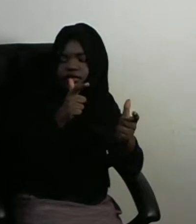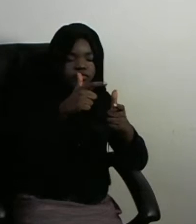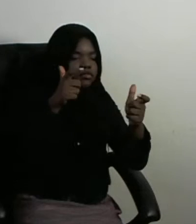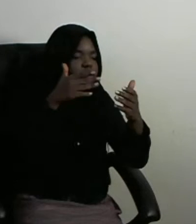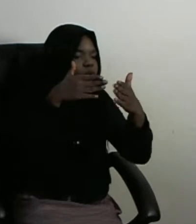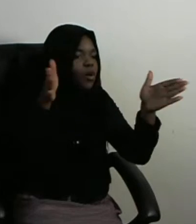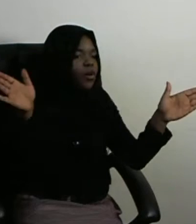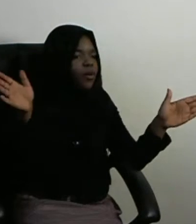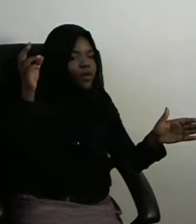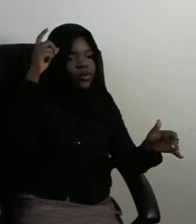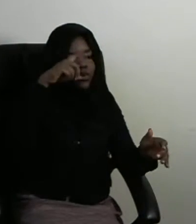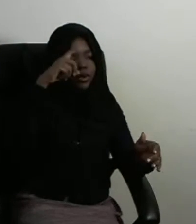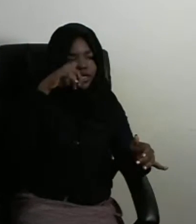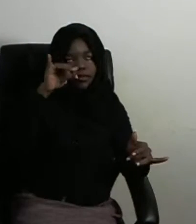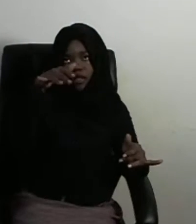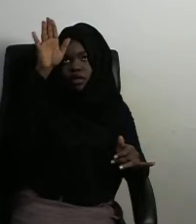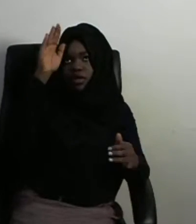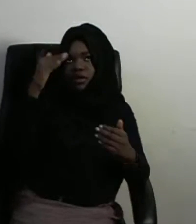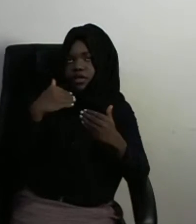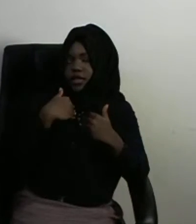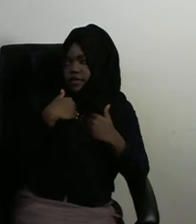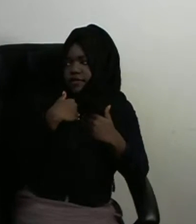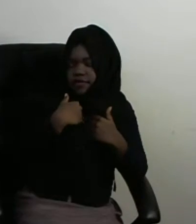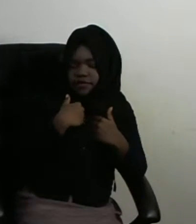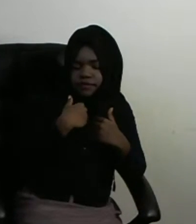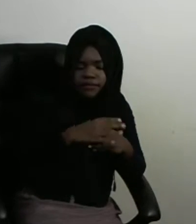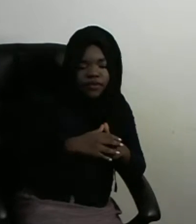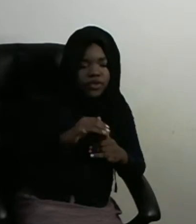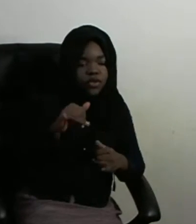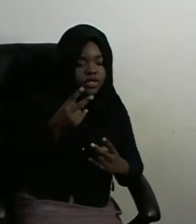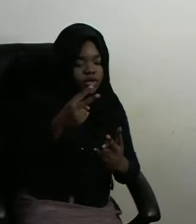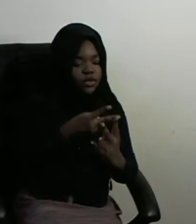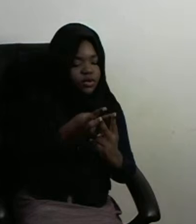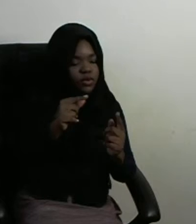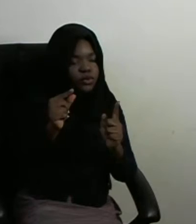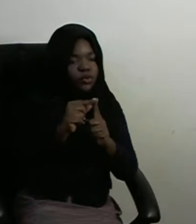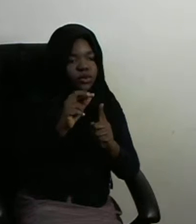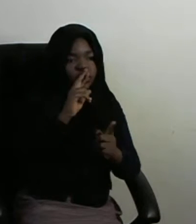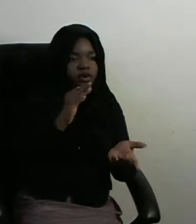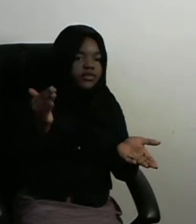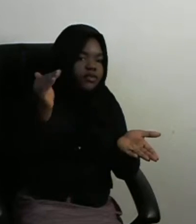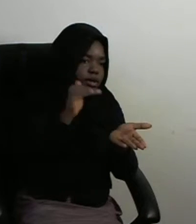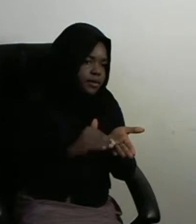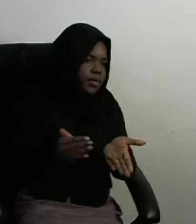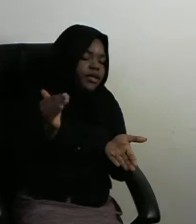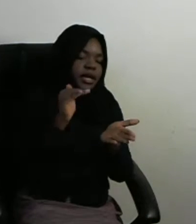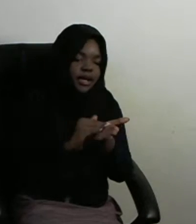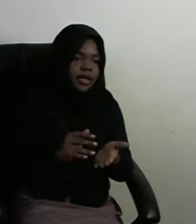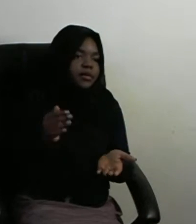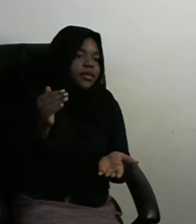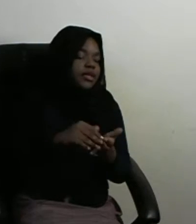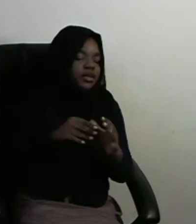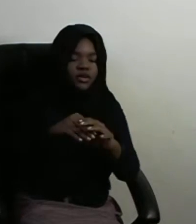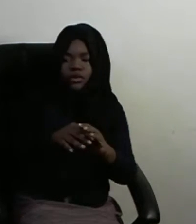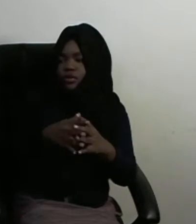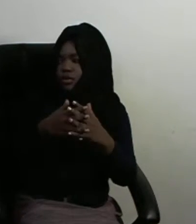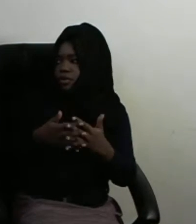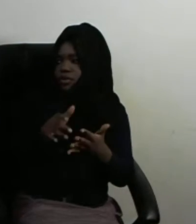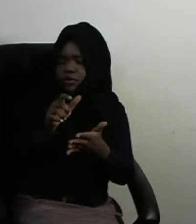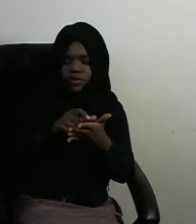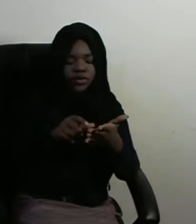and absolute wisdom of Allah subhanahu wa ta'ala. These two words are repeatedly mentioned in